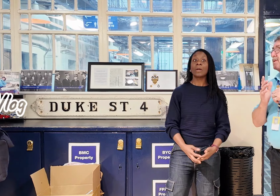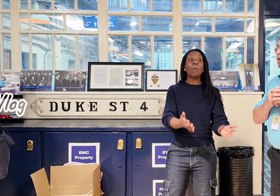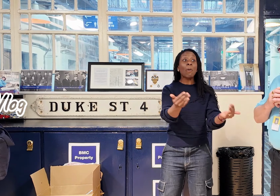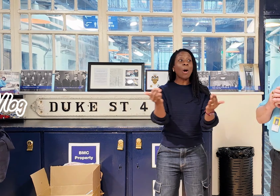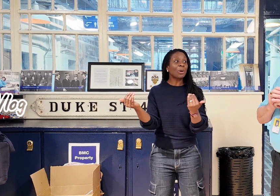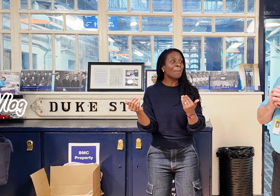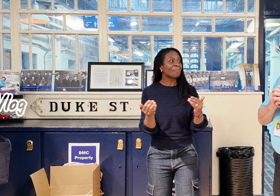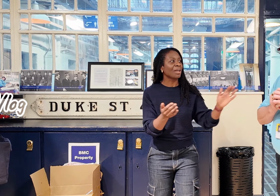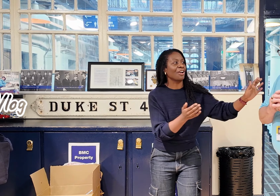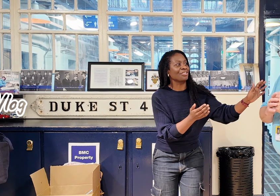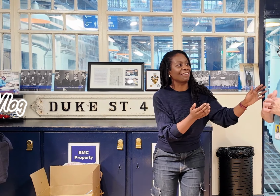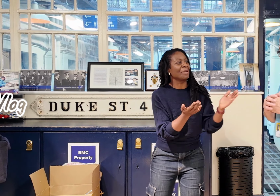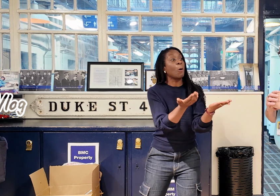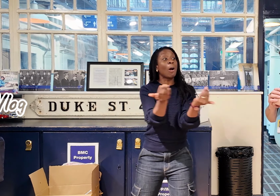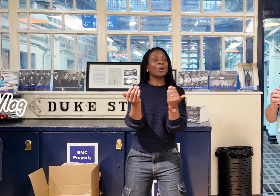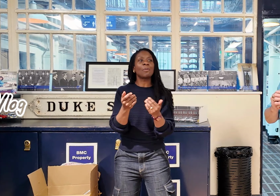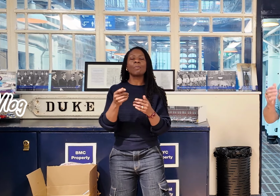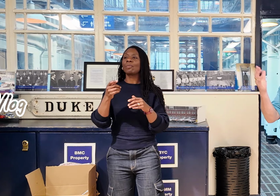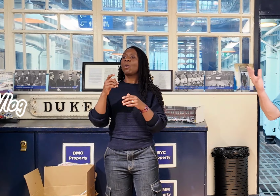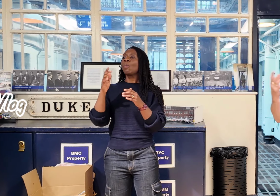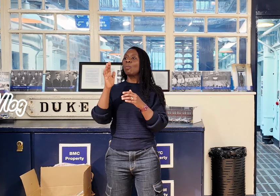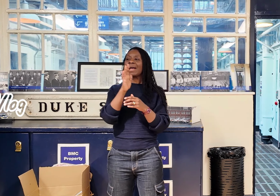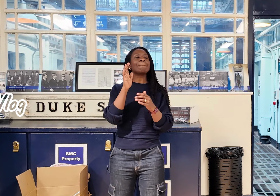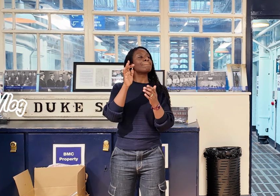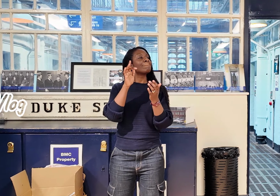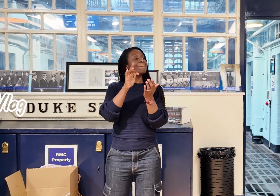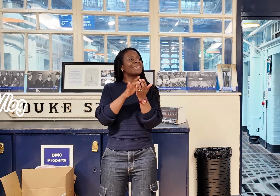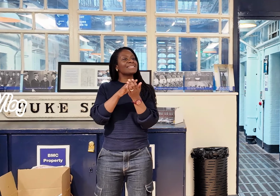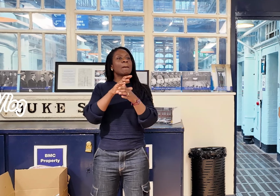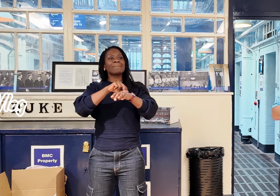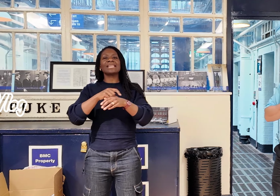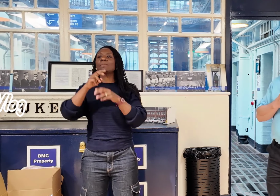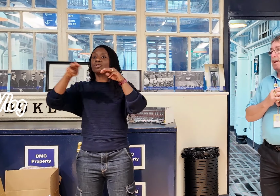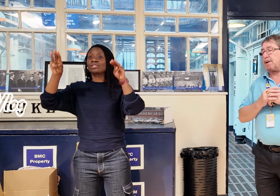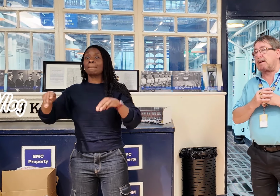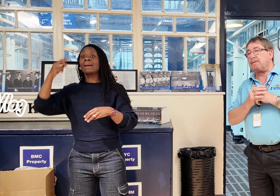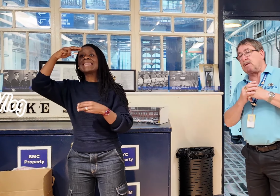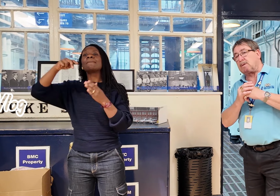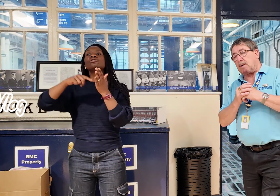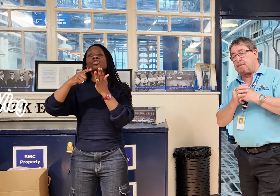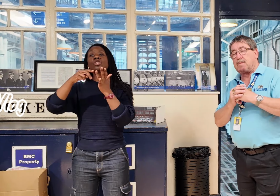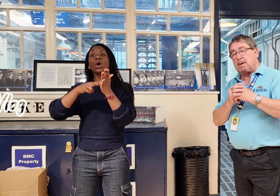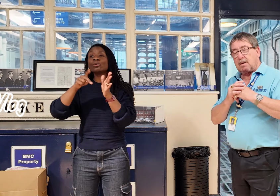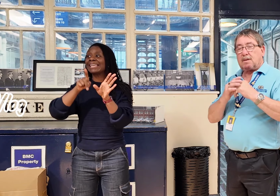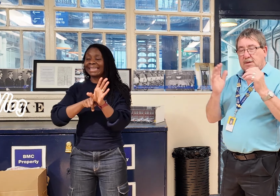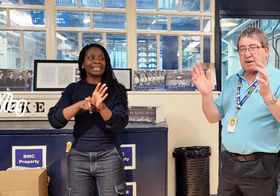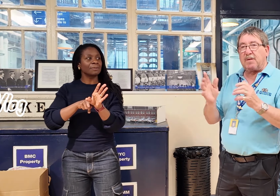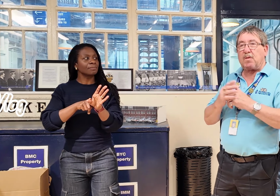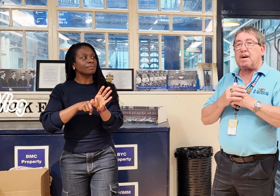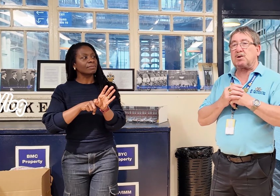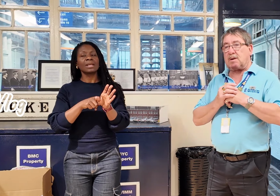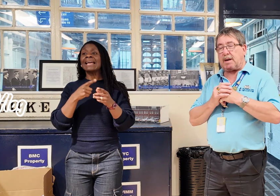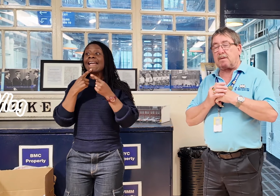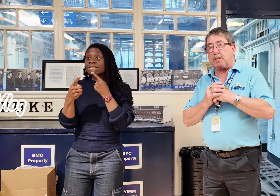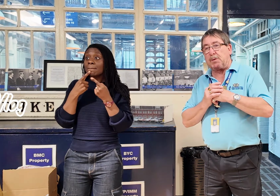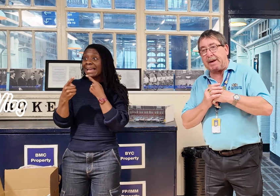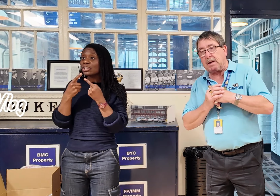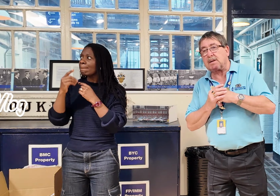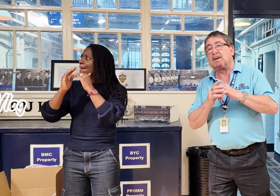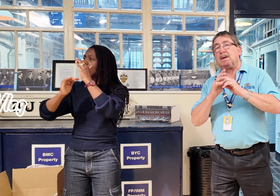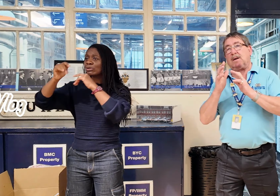Welcome to the West Midlands Police Museum. Obviously you know my name's Tony. I'm going to give you some information about